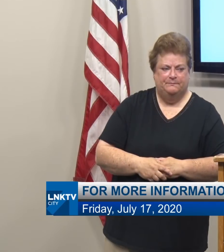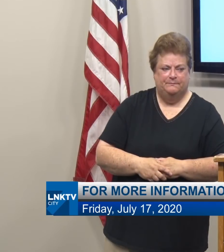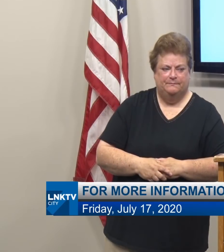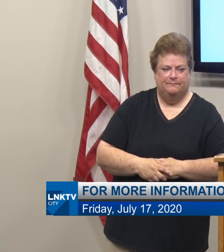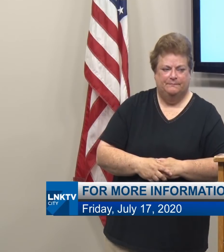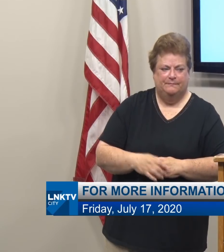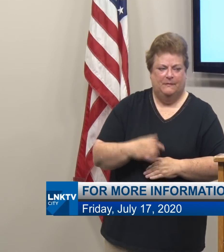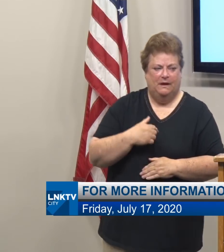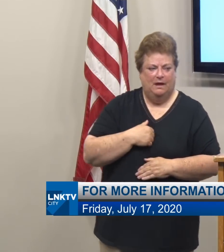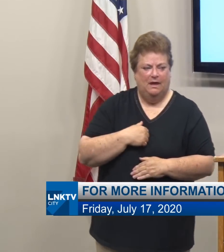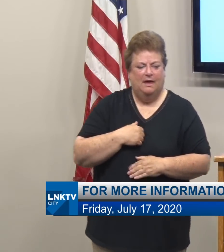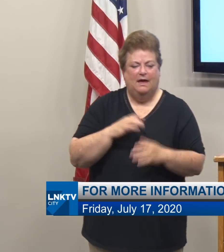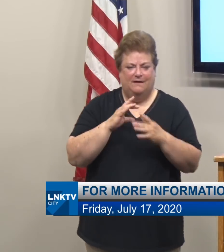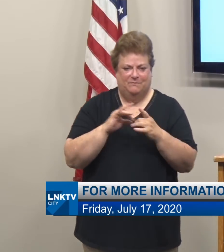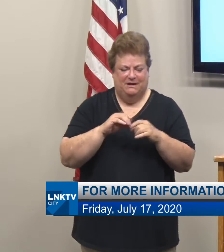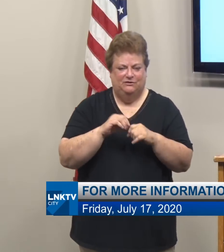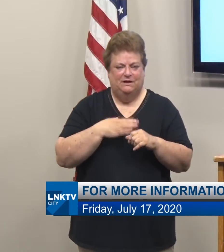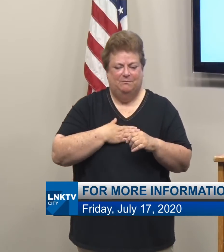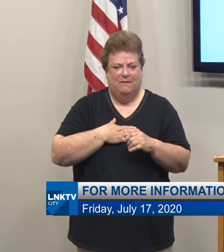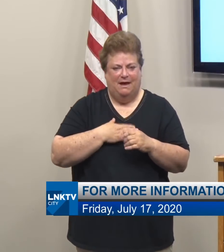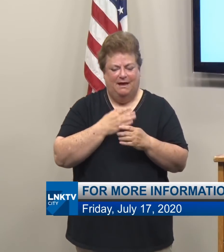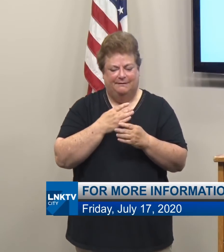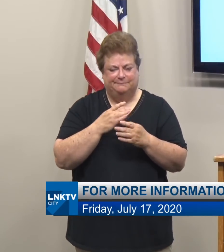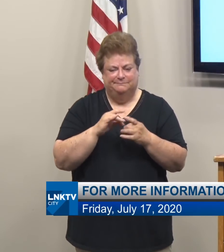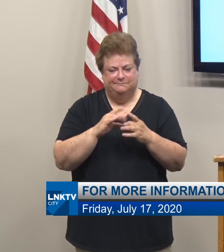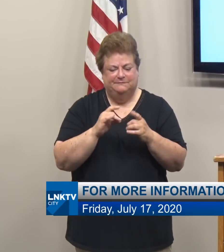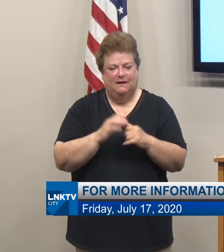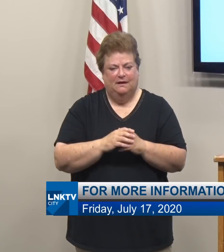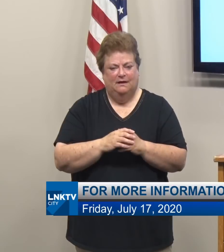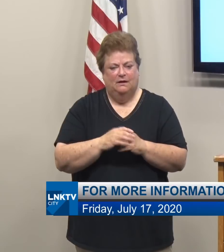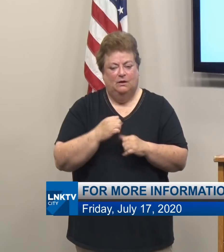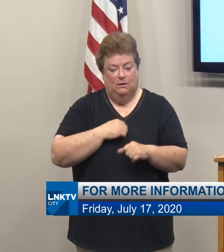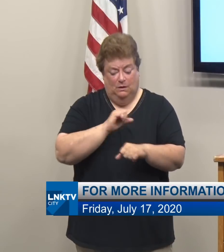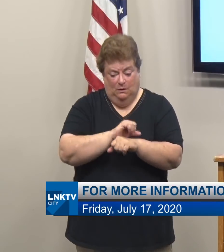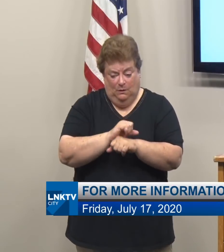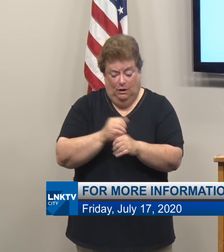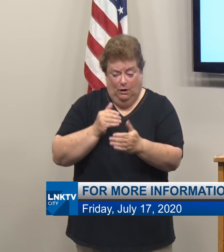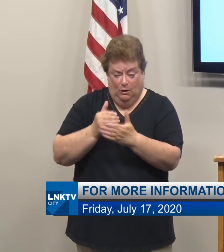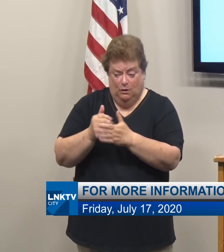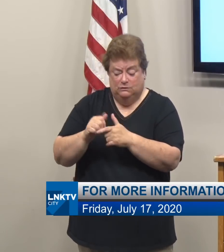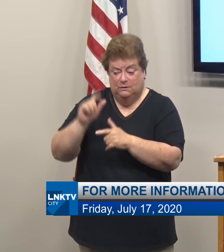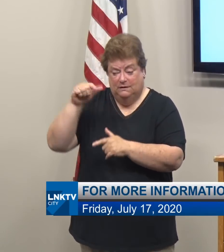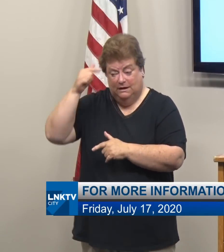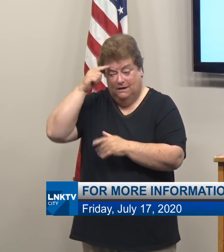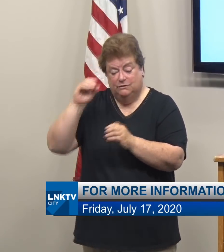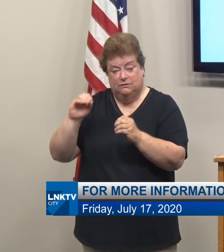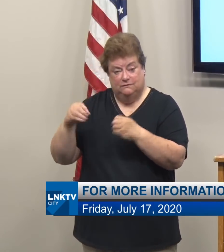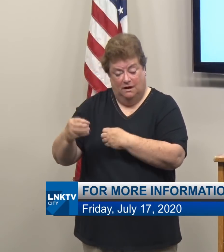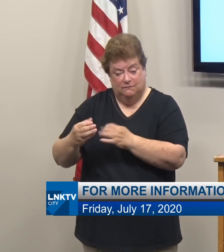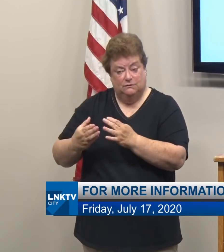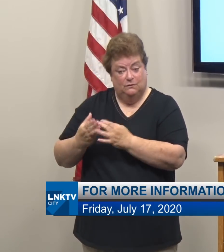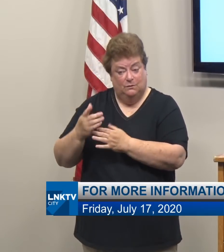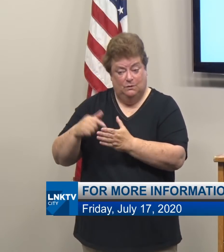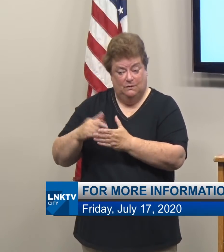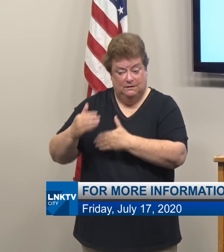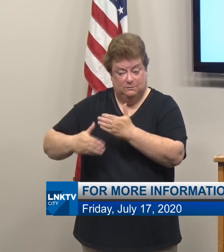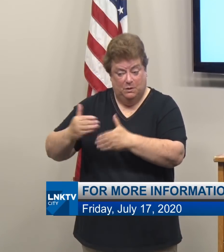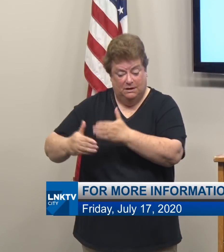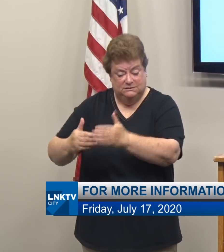have mentioned in my remarks, we have worked closely with the governor's office throughout this process. We